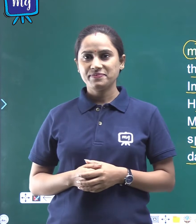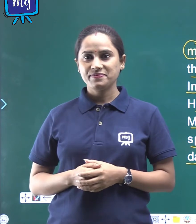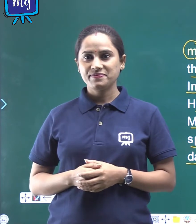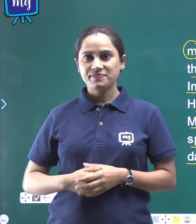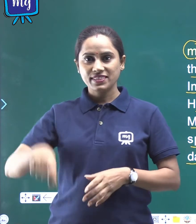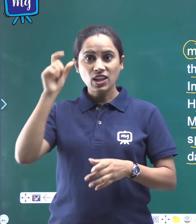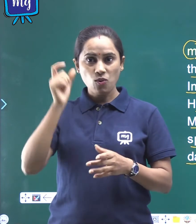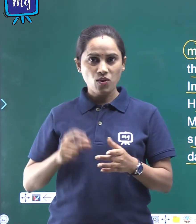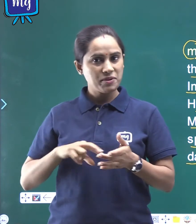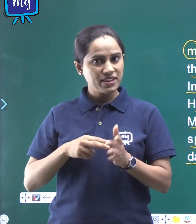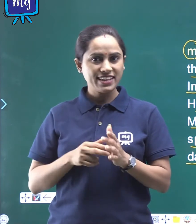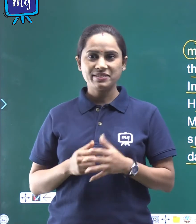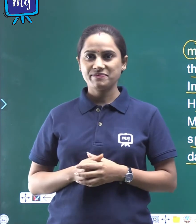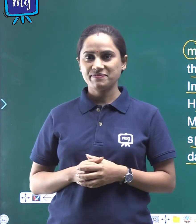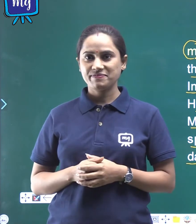Word meaning: